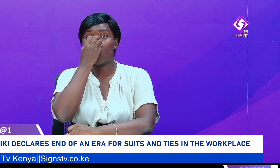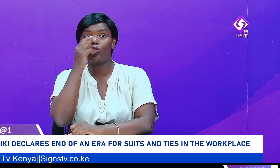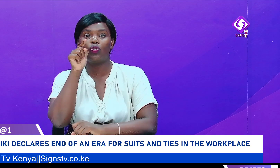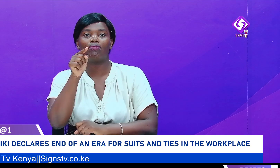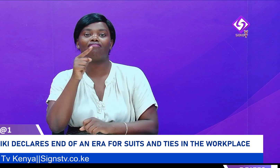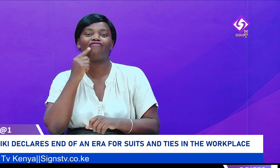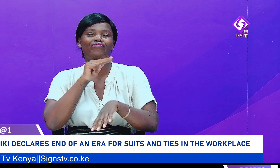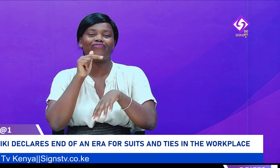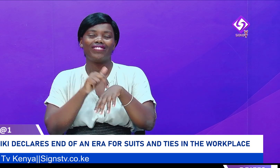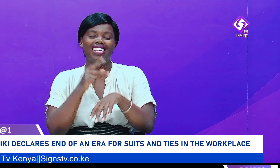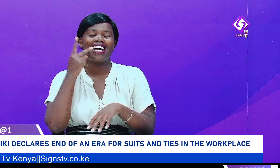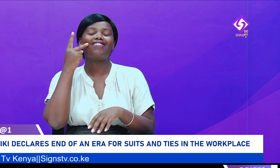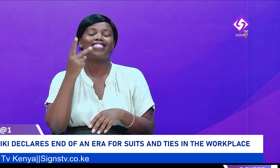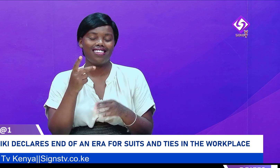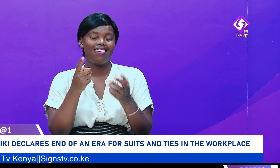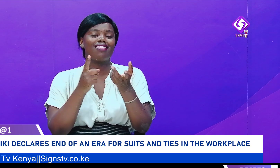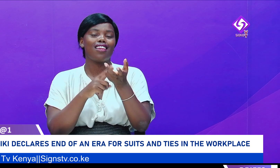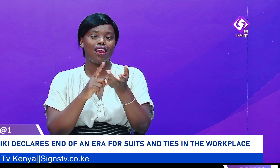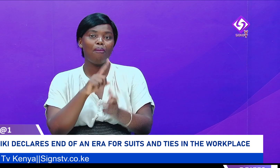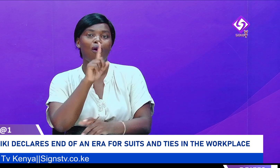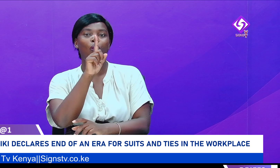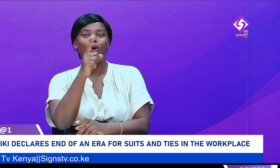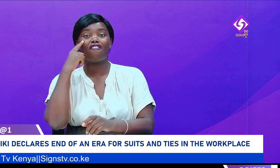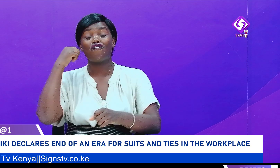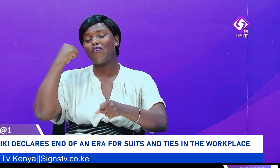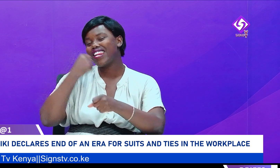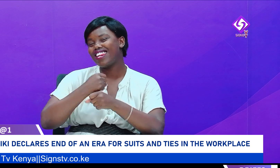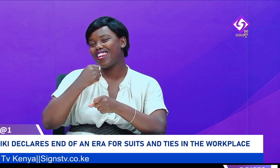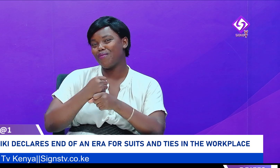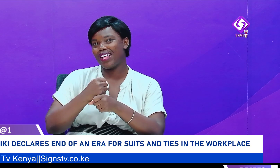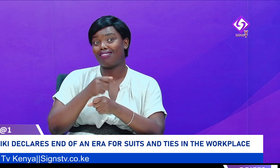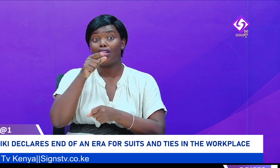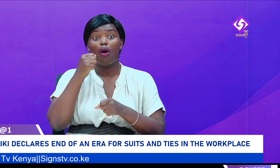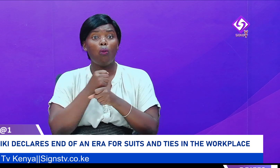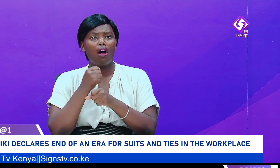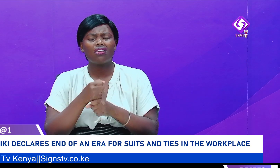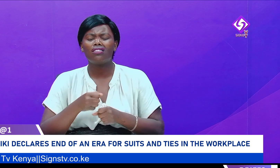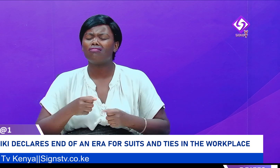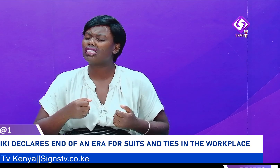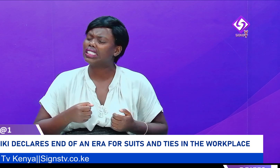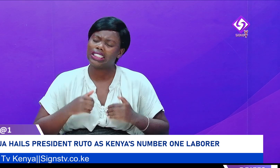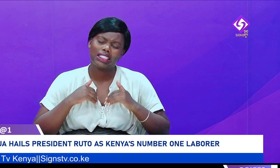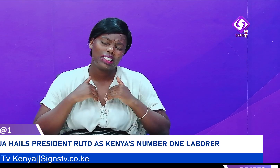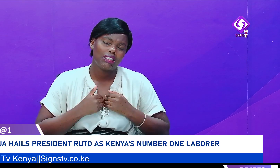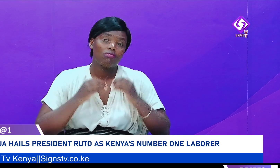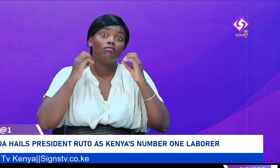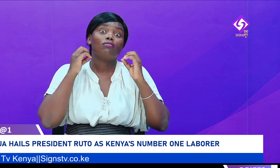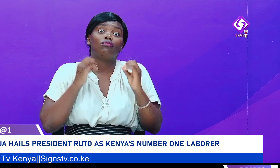Mutua, he has lauded President William Ruto as the nation's #1